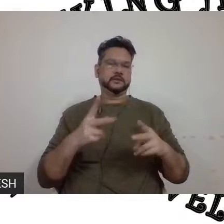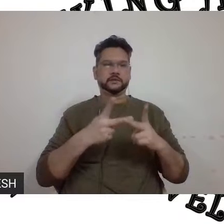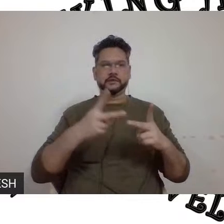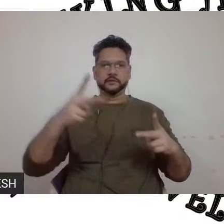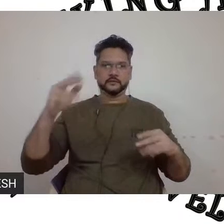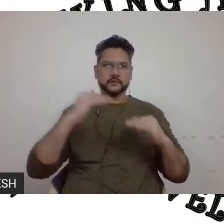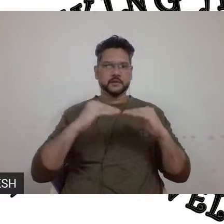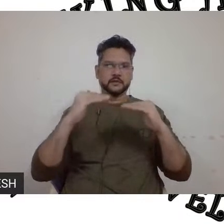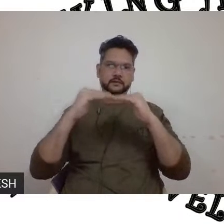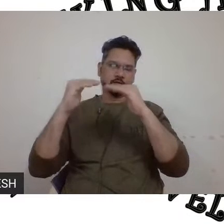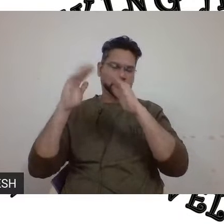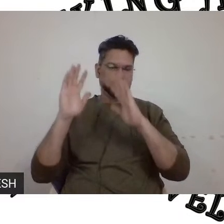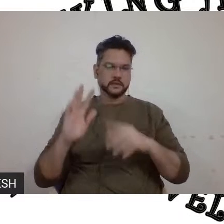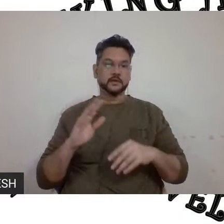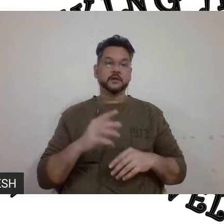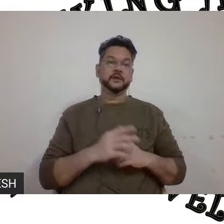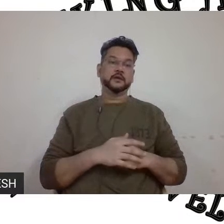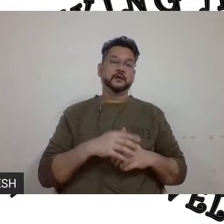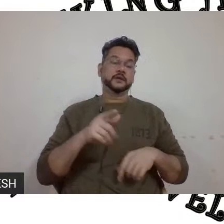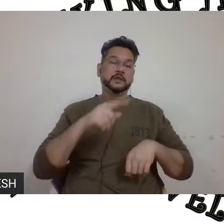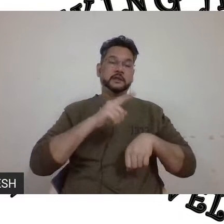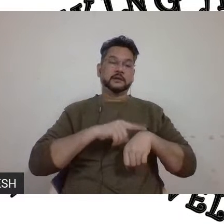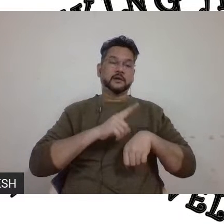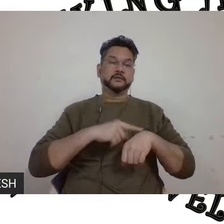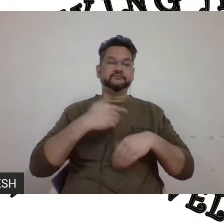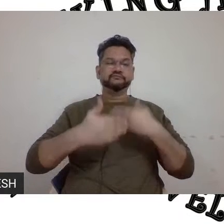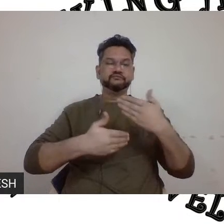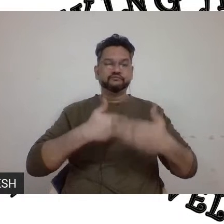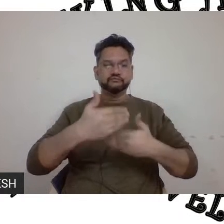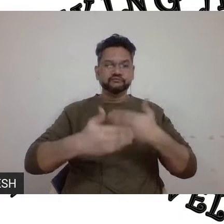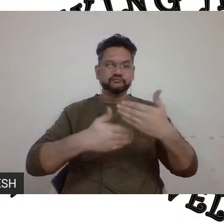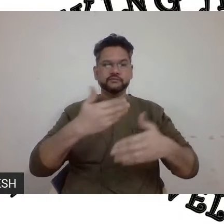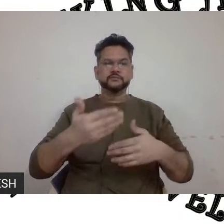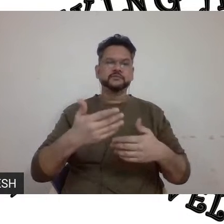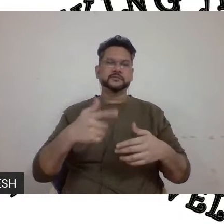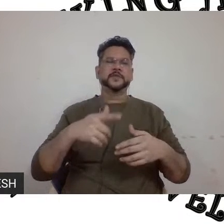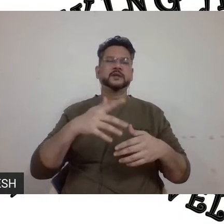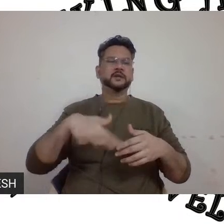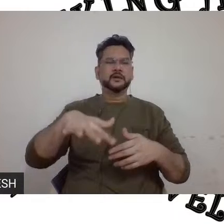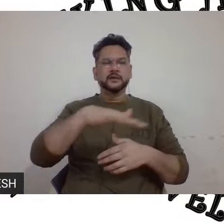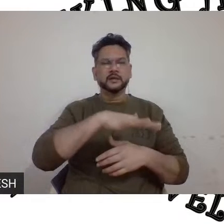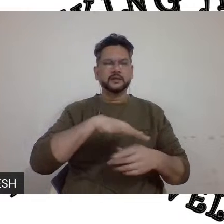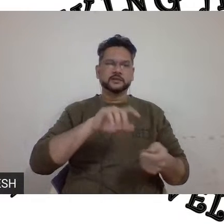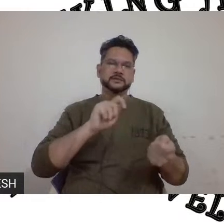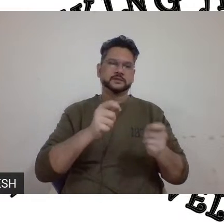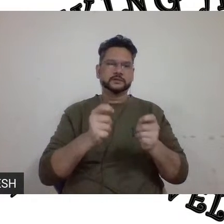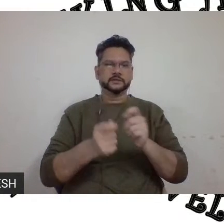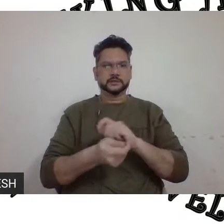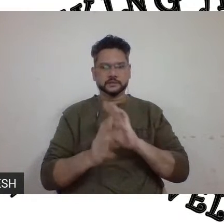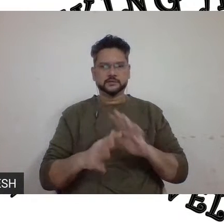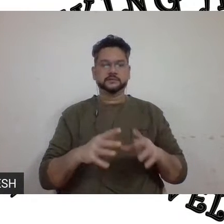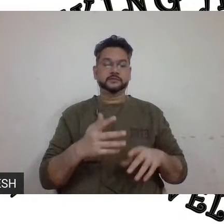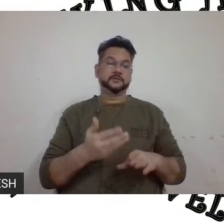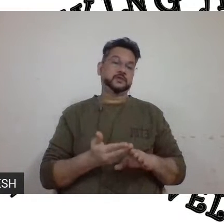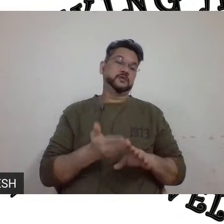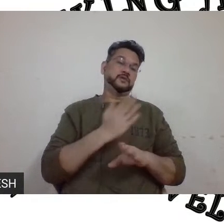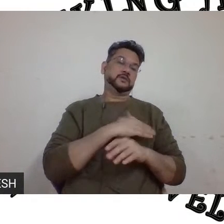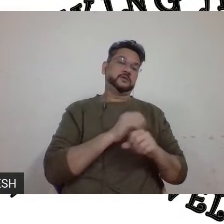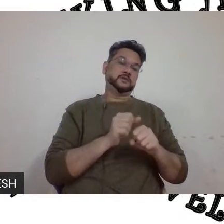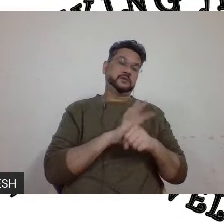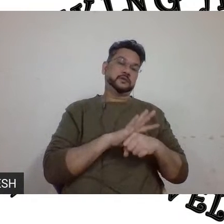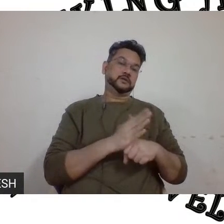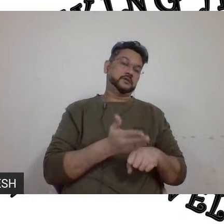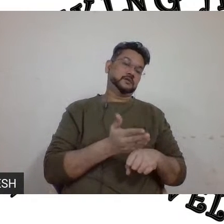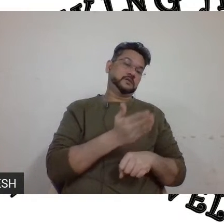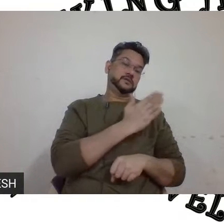on changing. As the time moves on, the sectors keep on changing. So if you look at the pre-COVID scenario, the sectors which